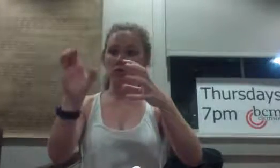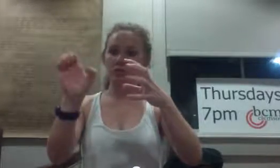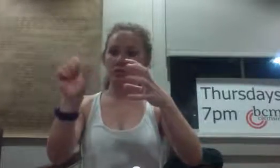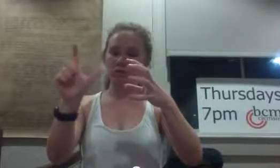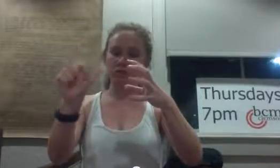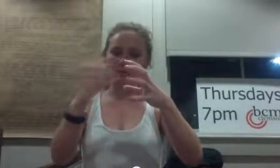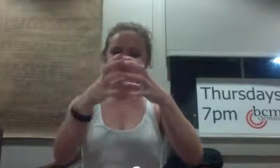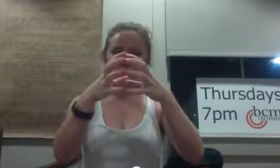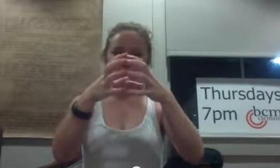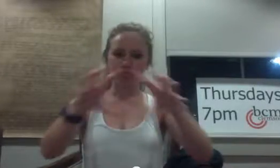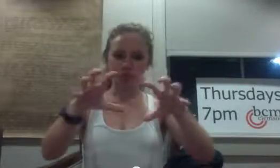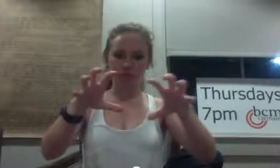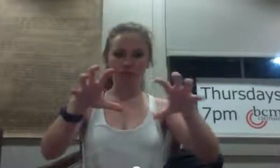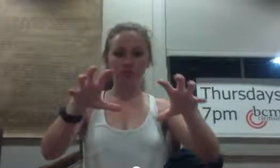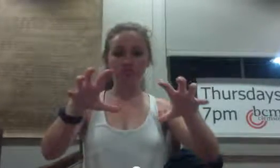reproduce through mitosis.